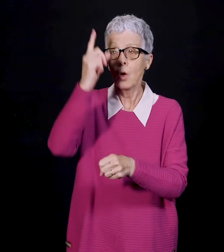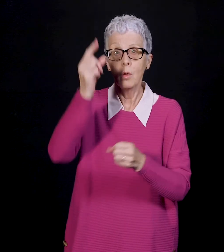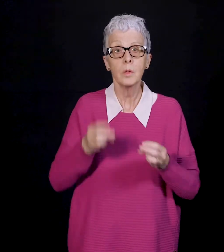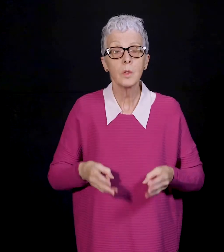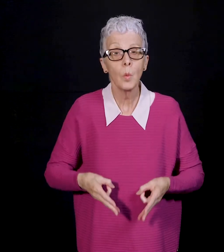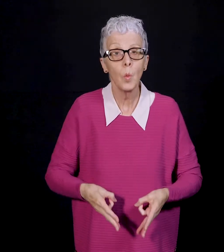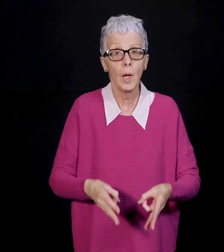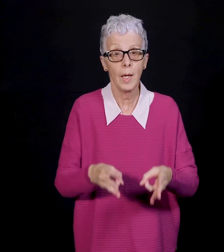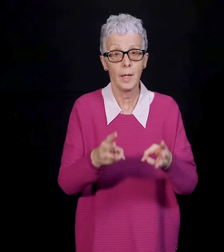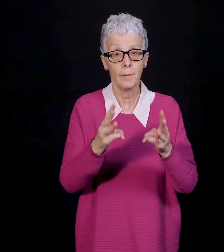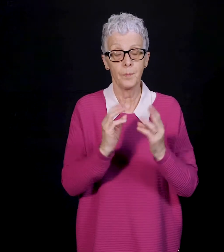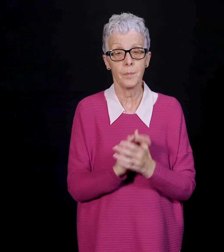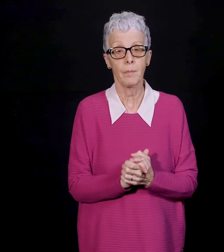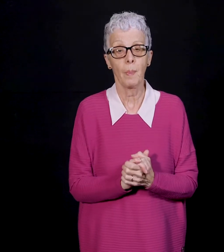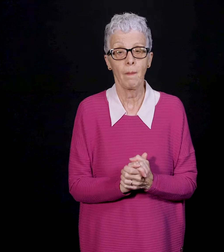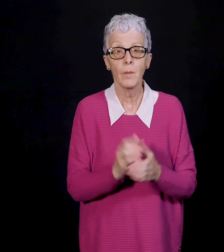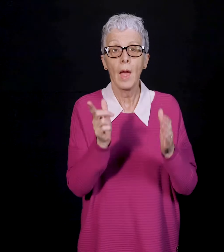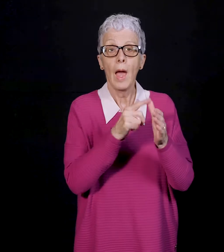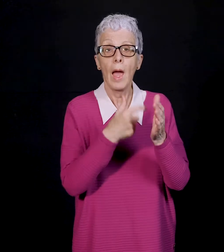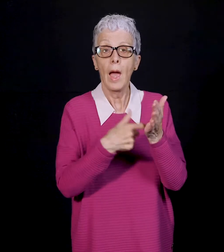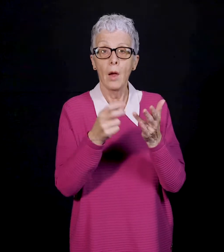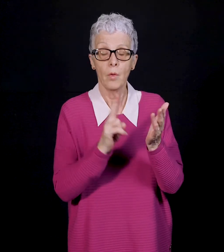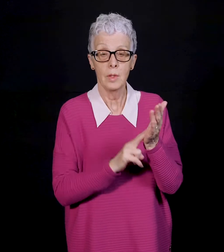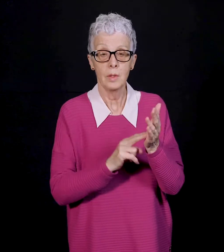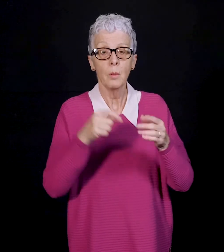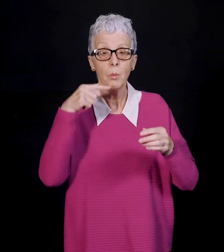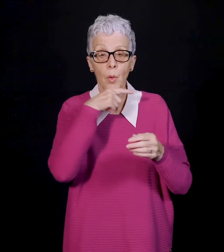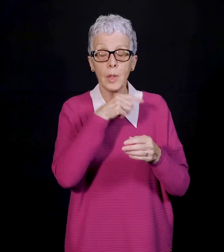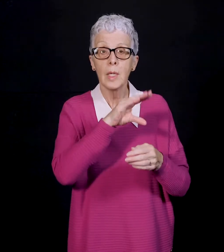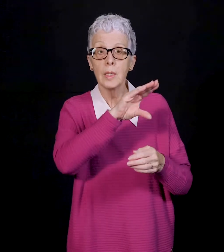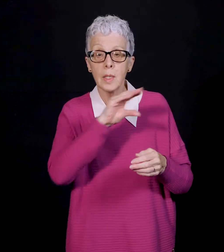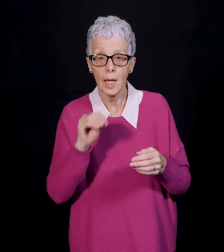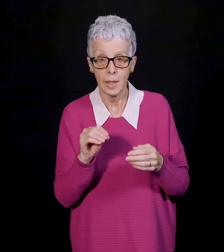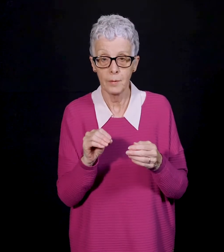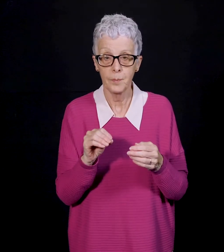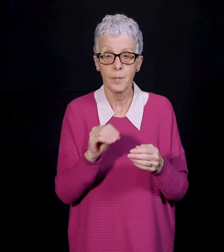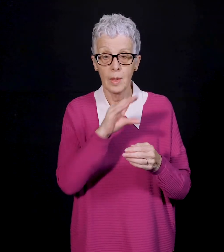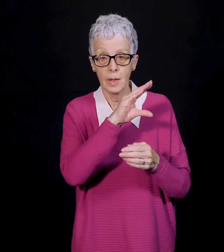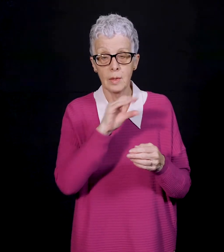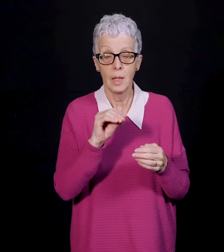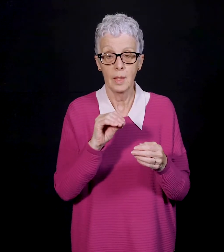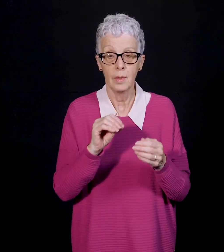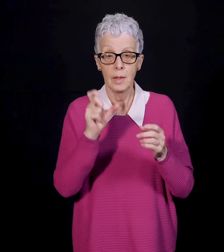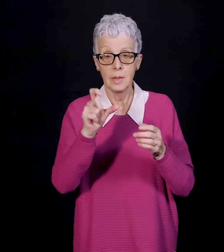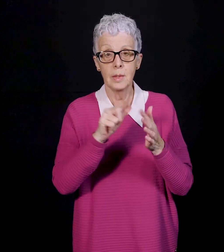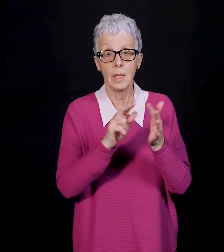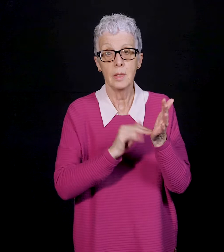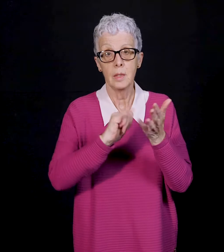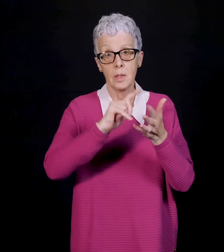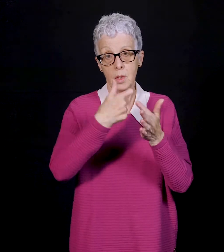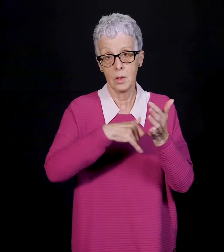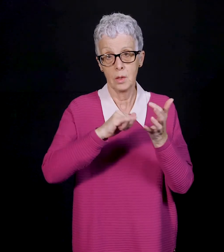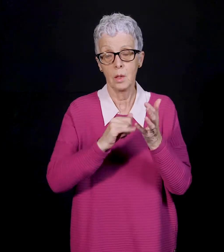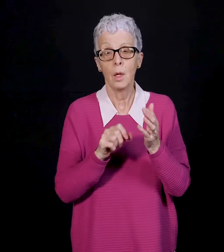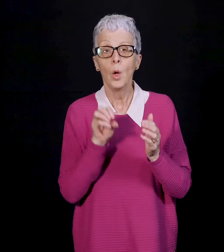given. And this is what it says. Aaron's sons, Nadab and Abihu, took their censers. Now, this is chapter 10. And they